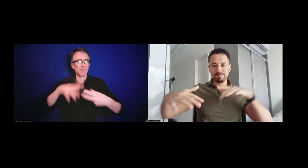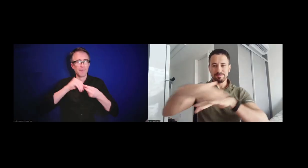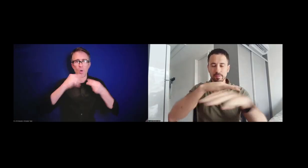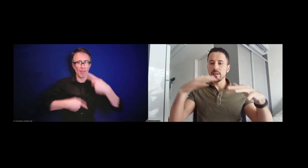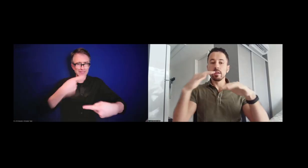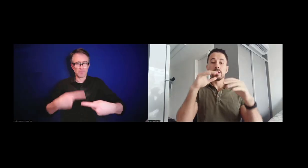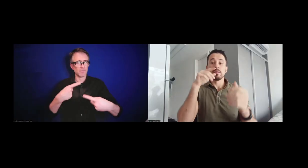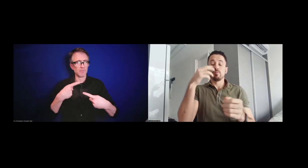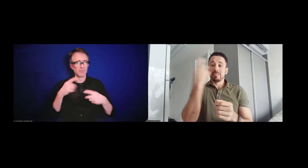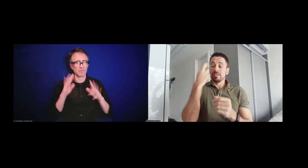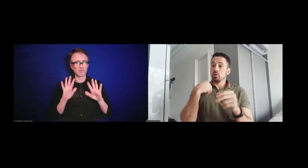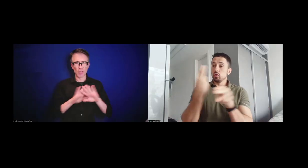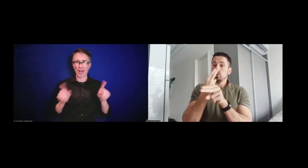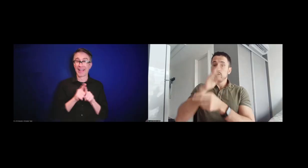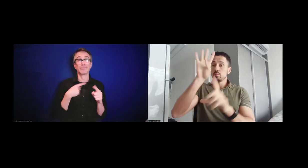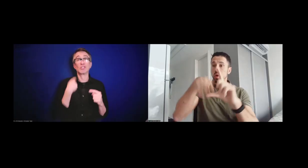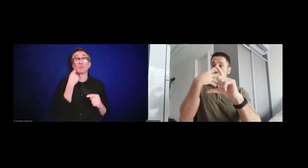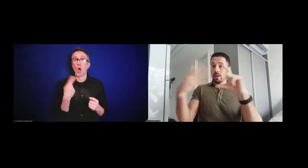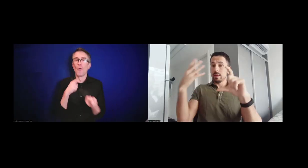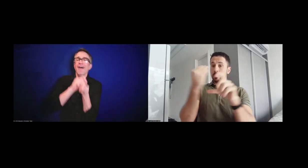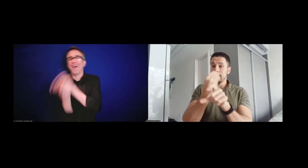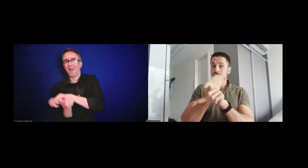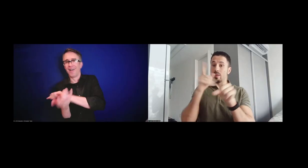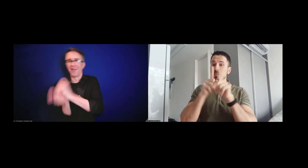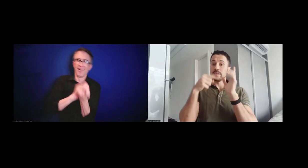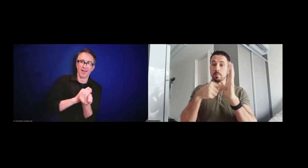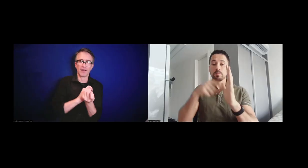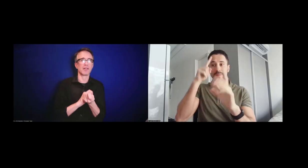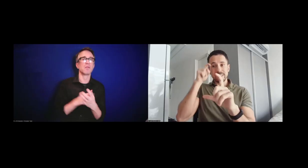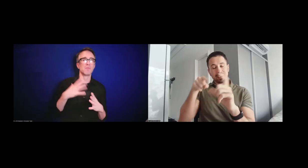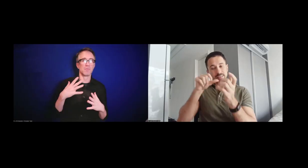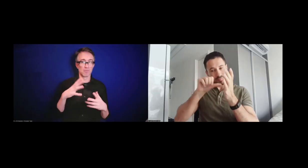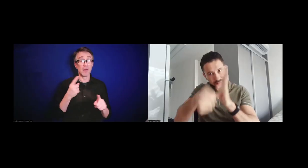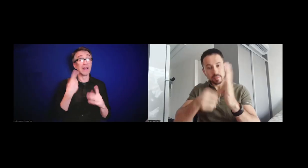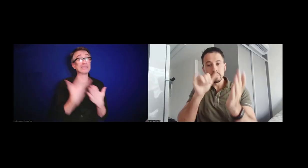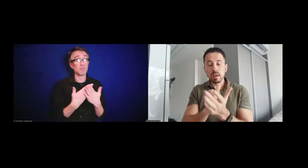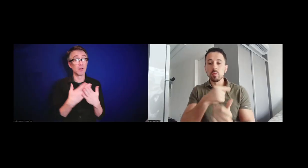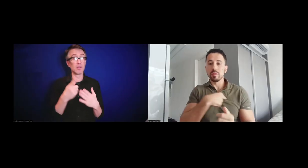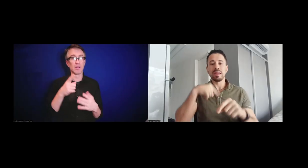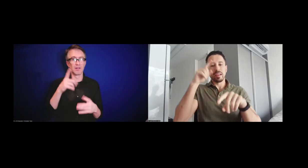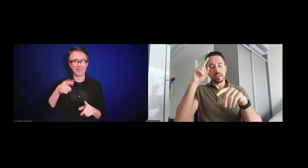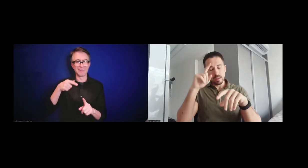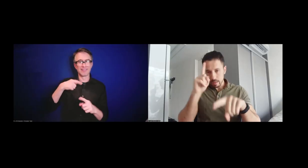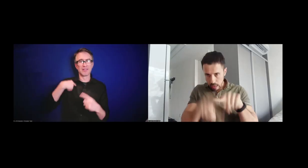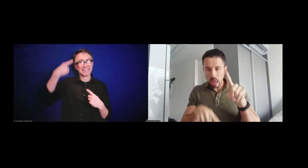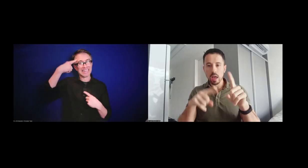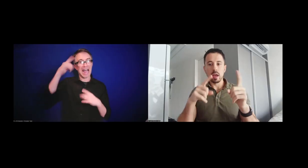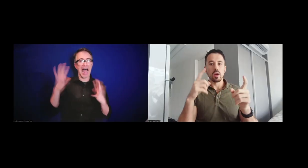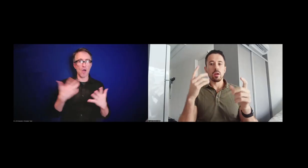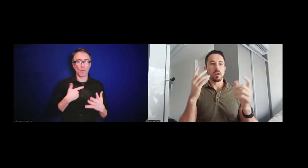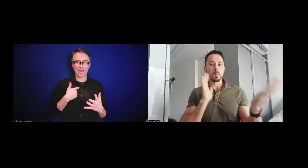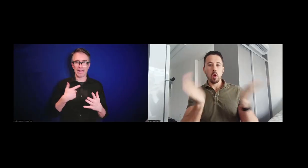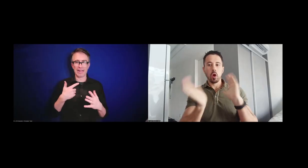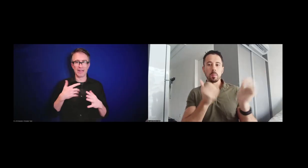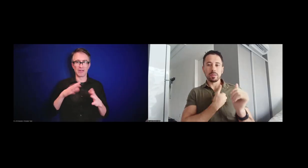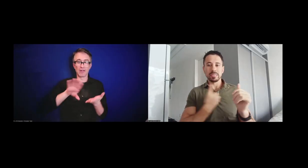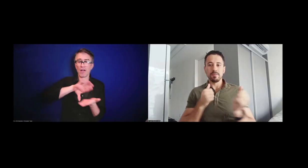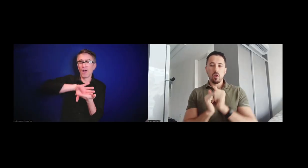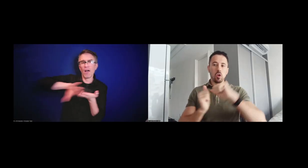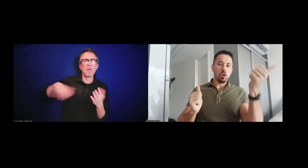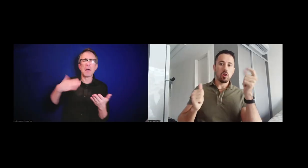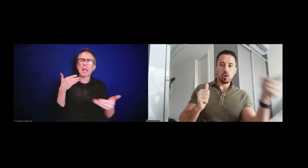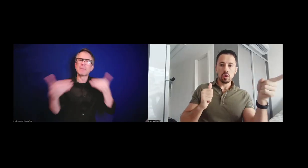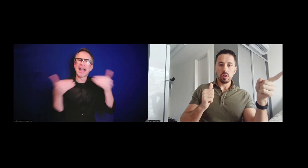with everyone who obviously that we research, that we want to make sure that we're representing their identities in a way that is coexisting with each